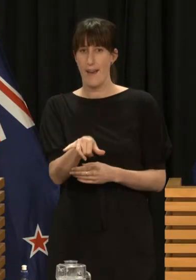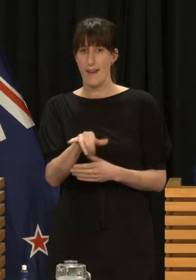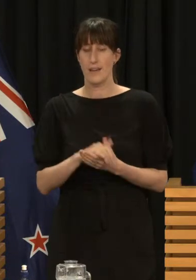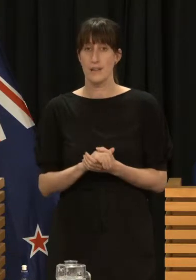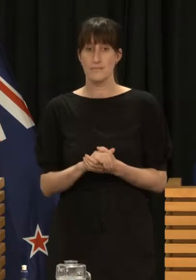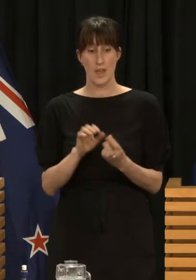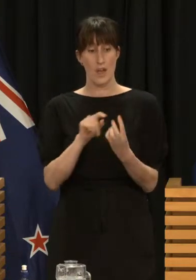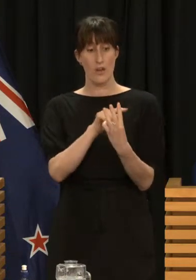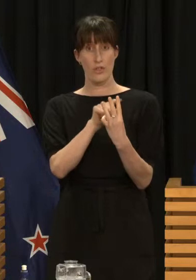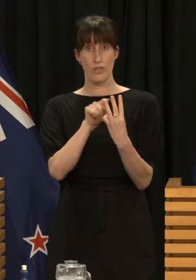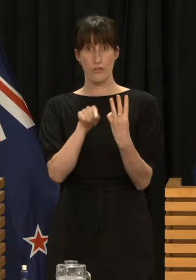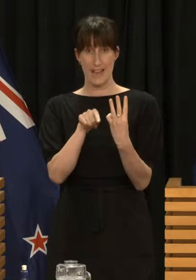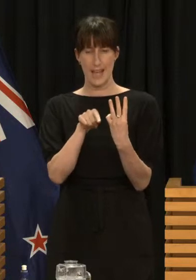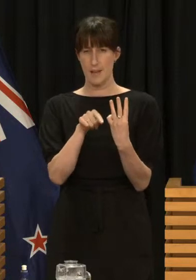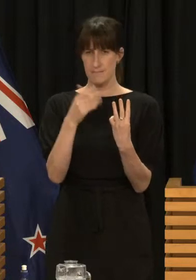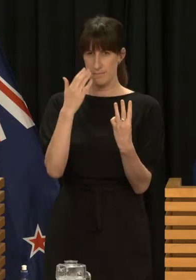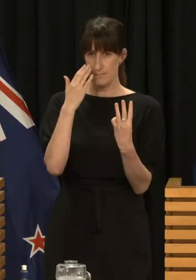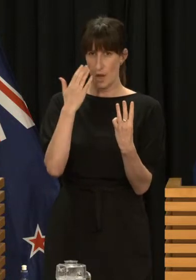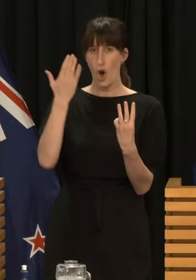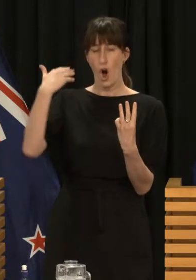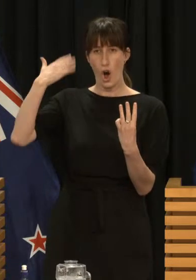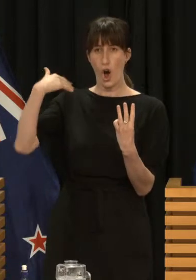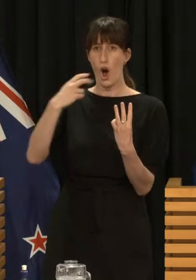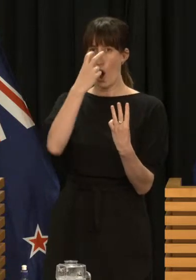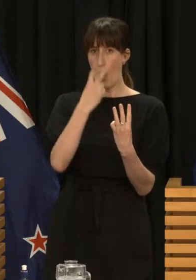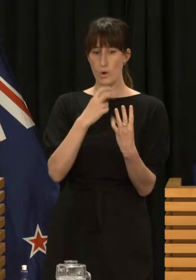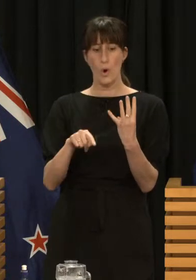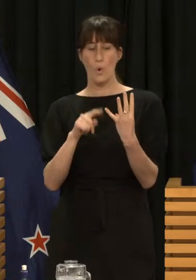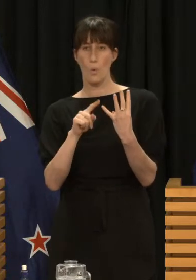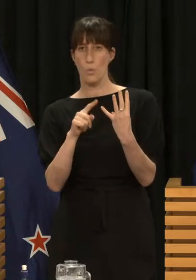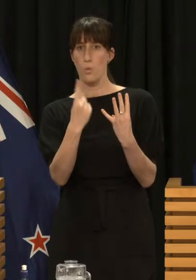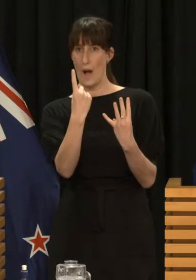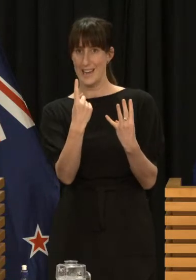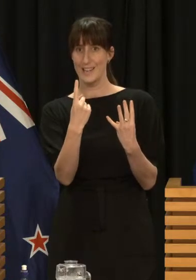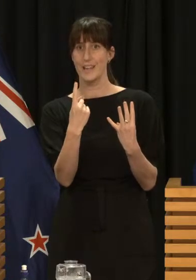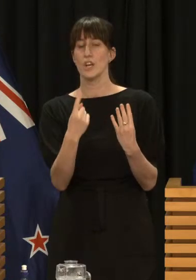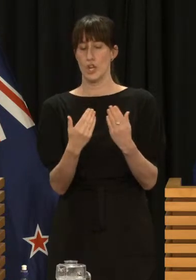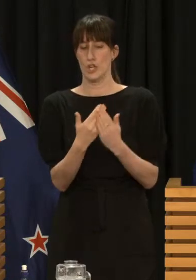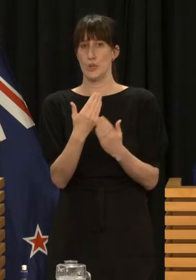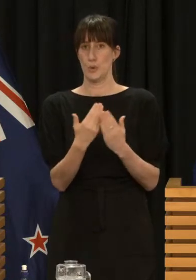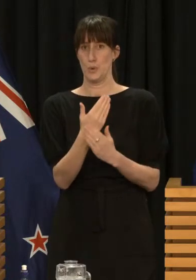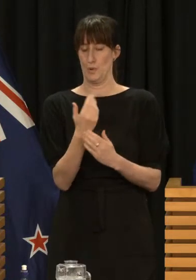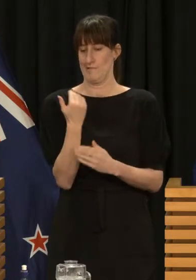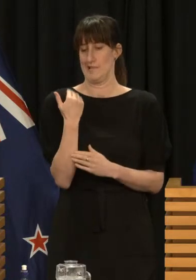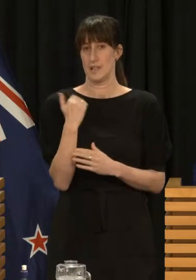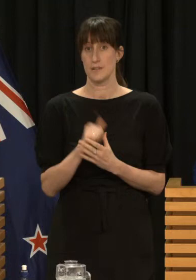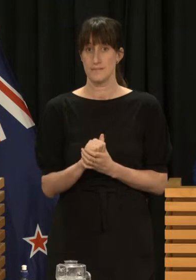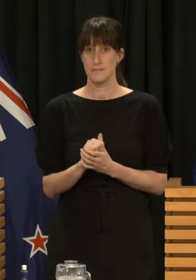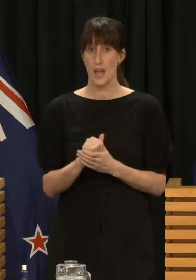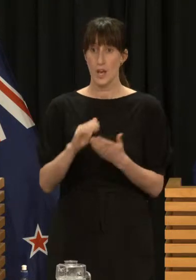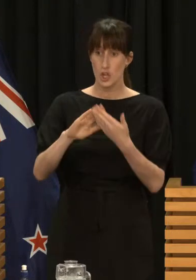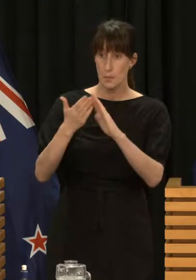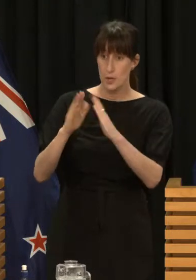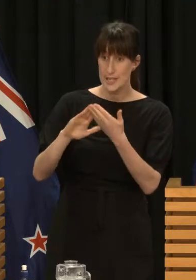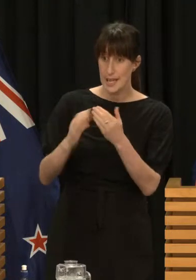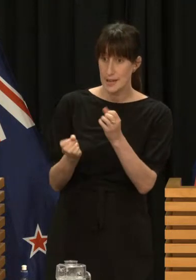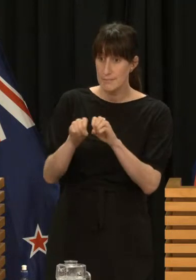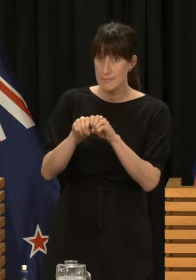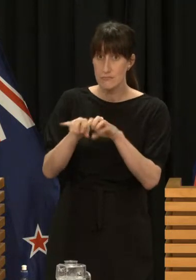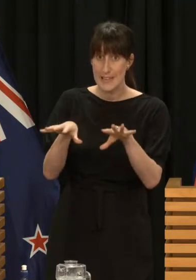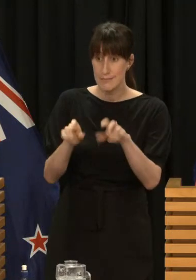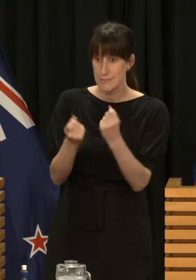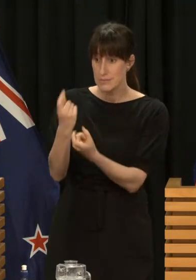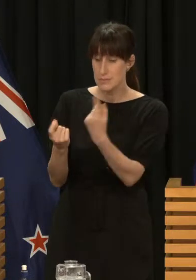and 3 are classified as historical. There are no new cases in the community. I will provide details on